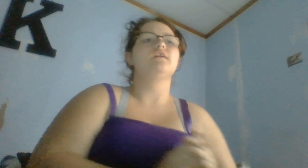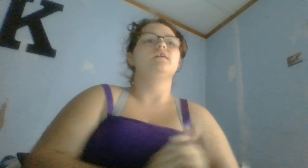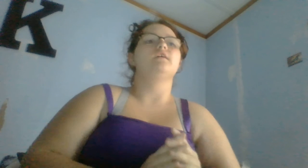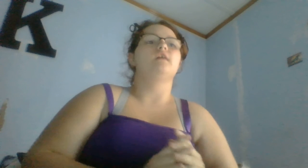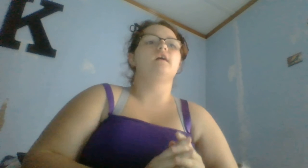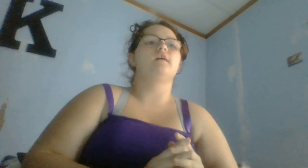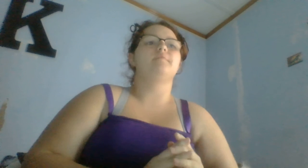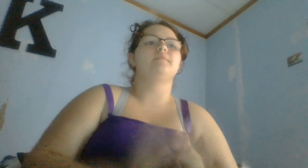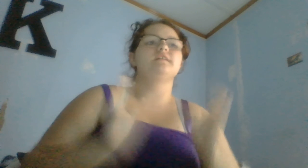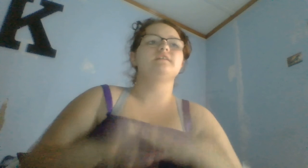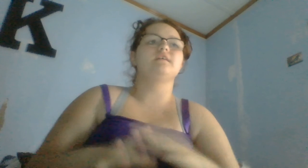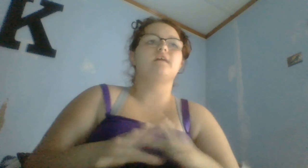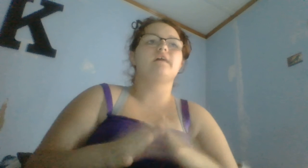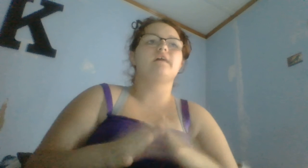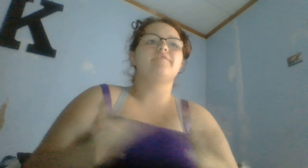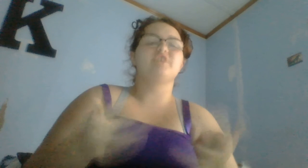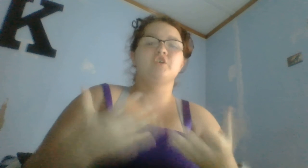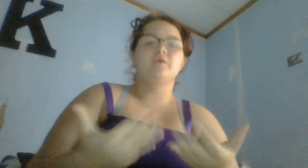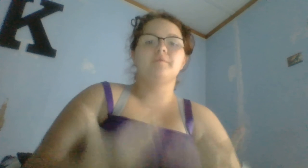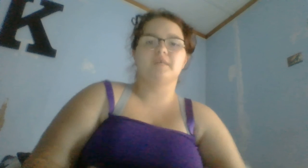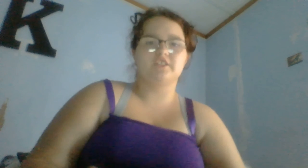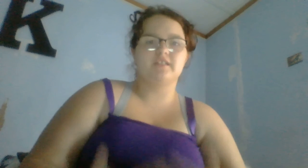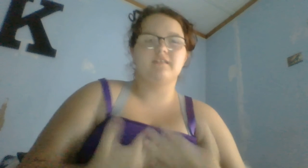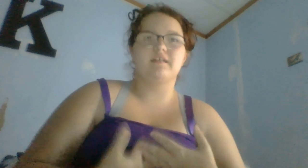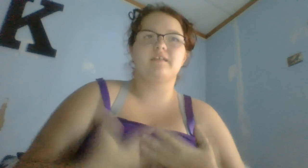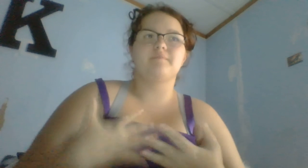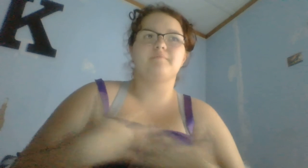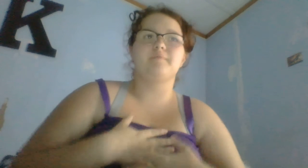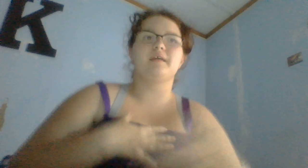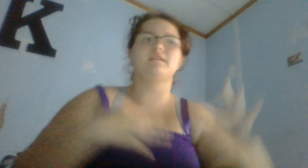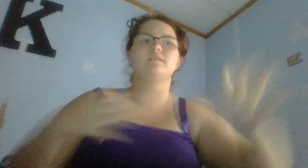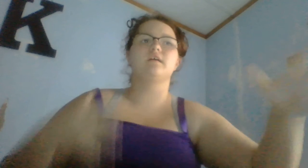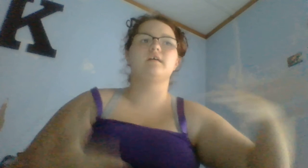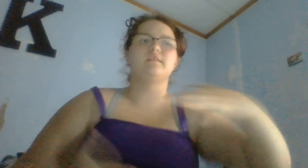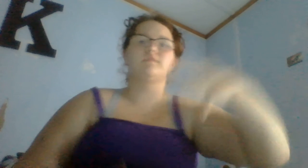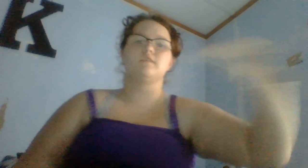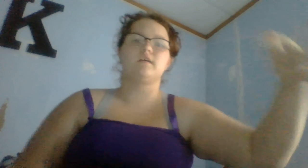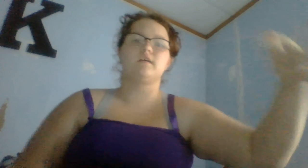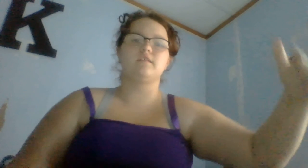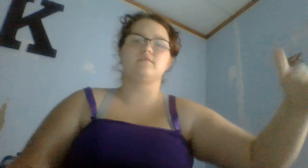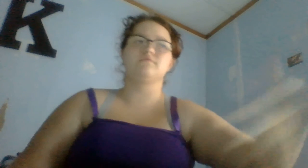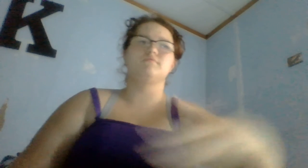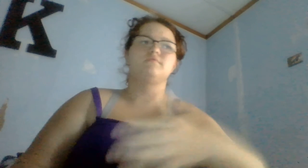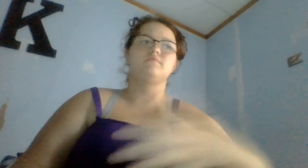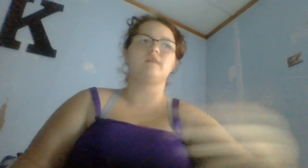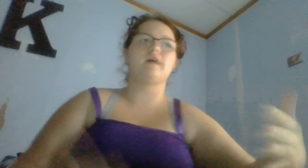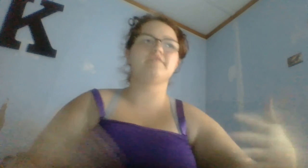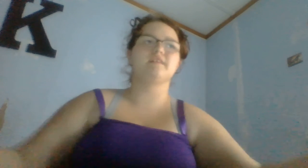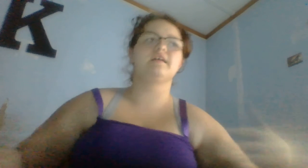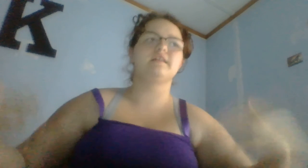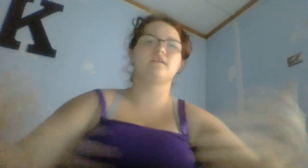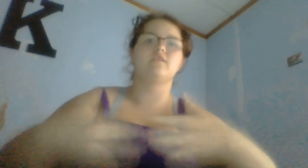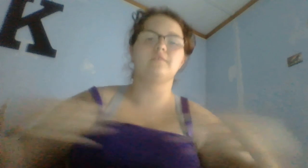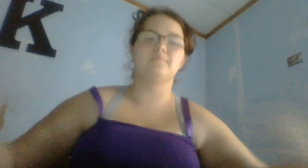um this if you're budgeting like me and and and every and all the